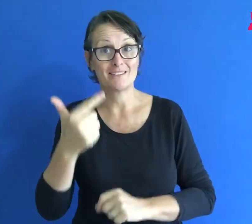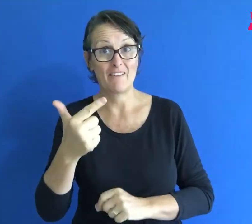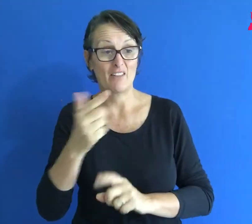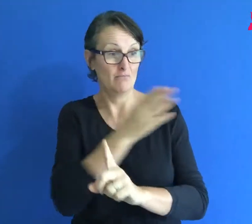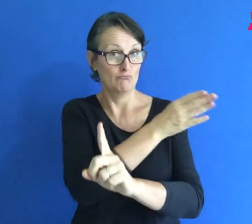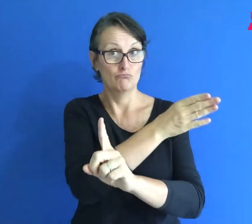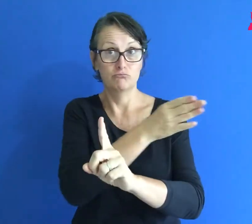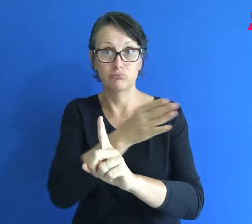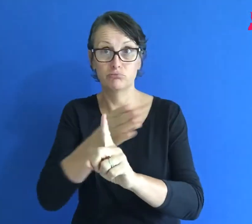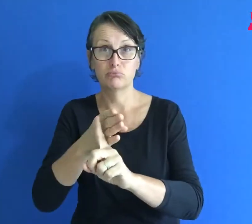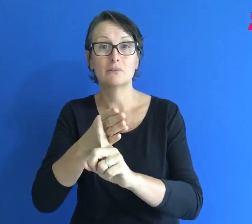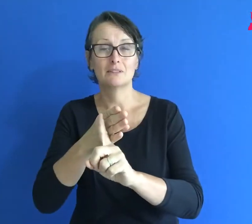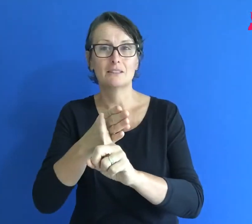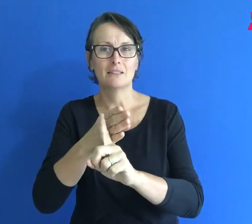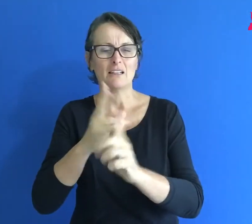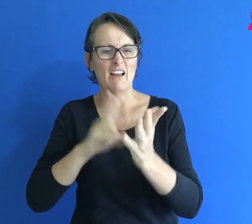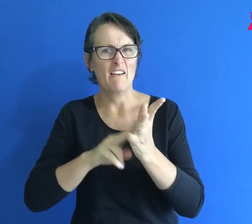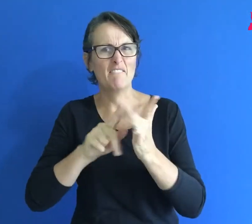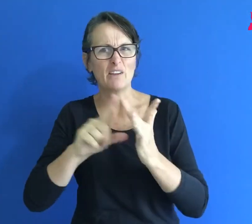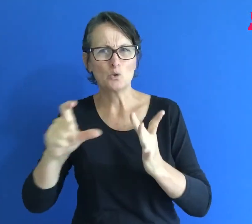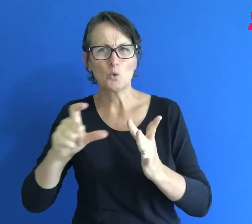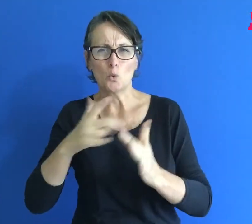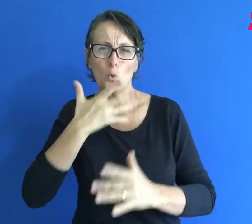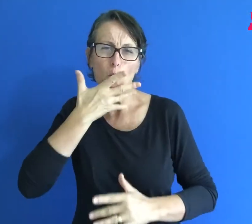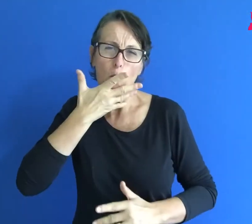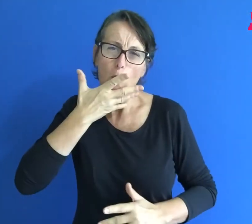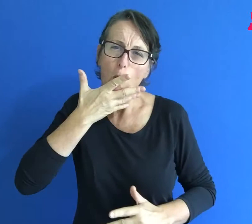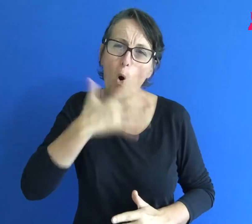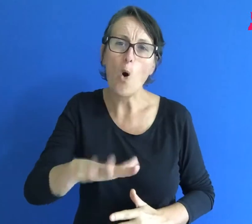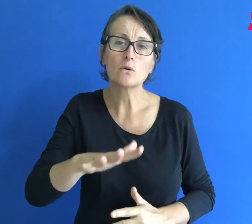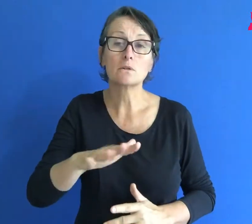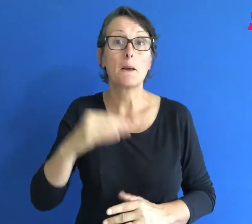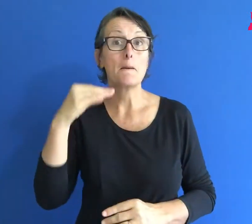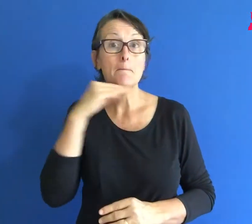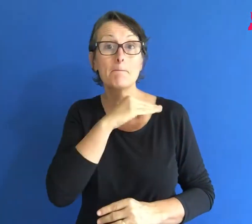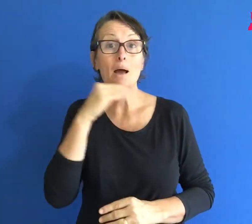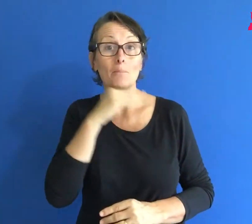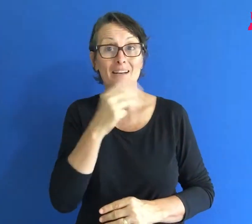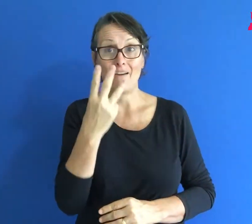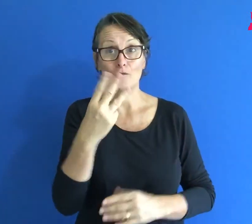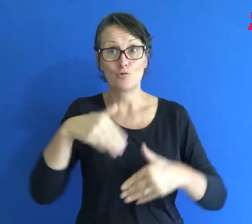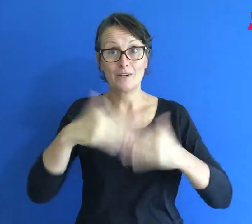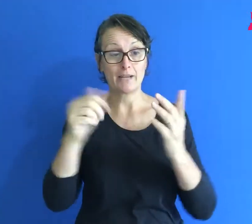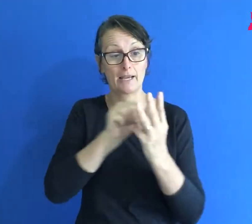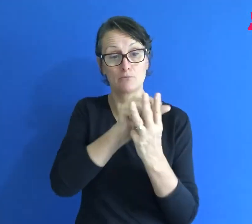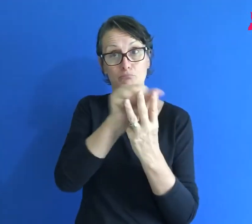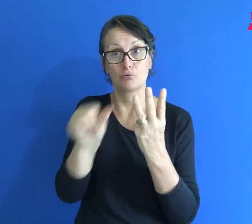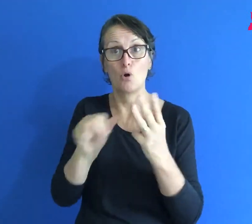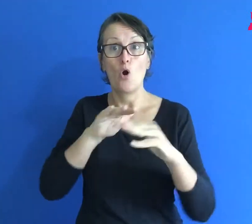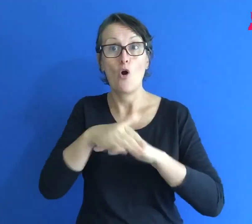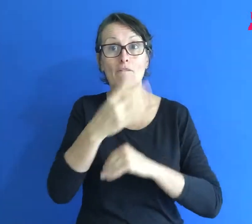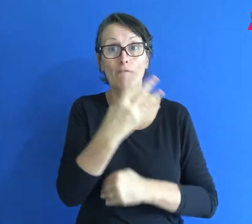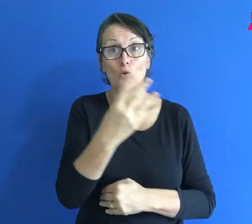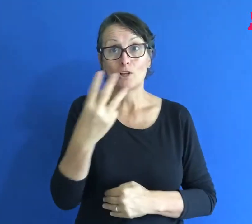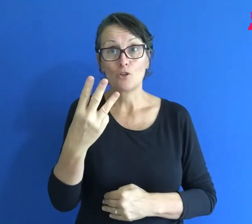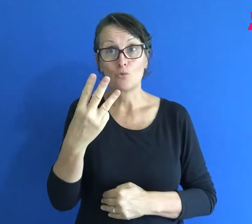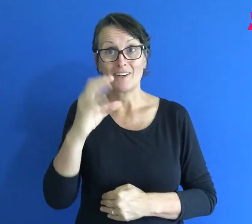recorded history. So Melbourne had 3 consecutive days above 43 degrees, while Mildura, which is in the state's north, they went